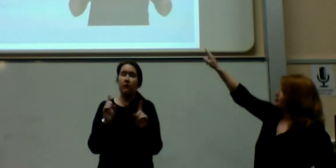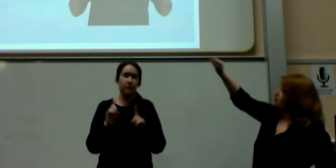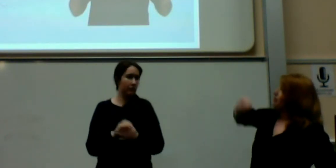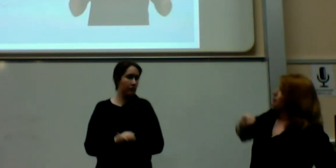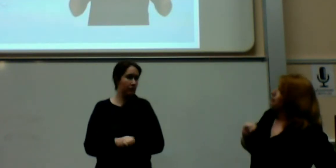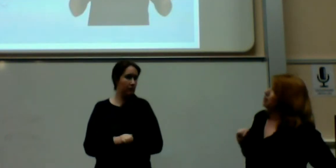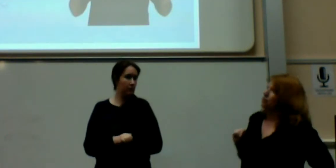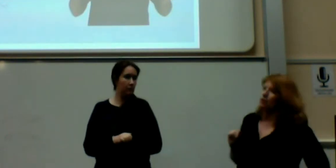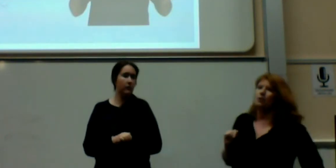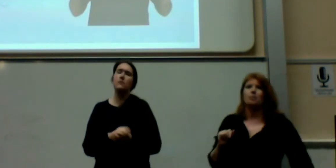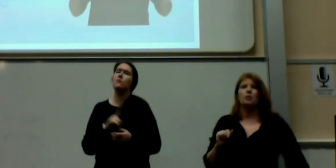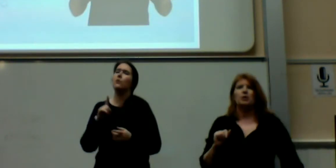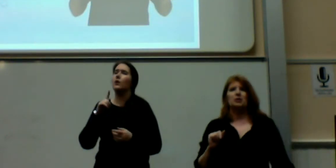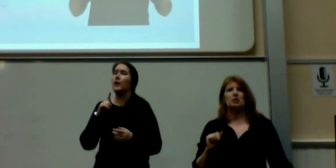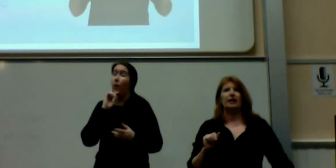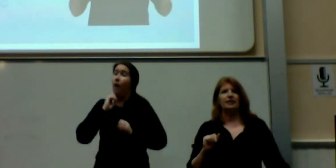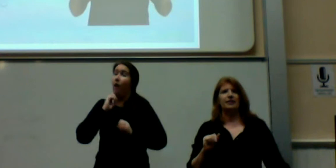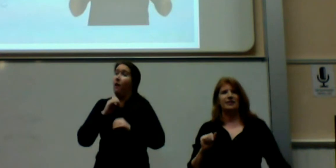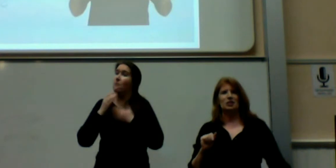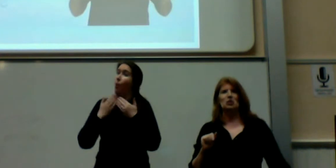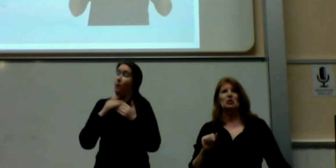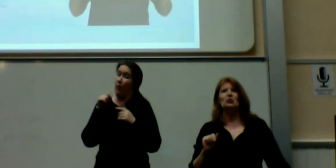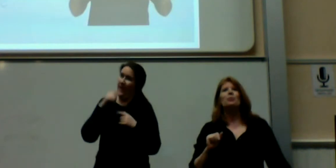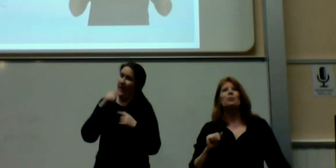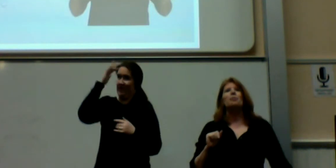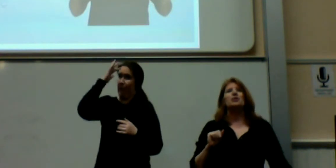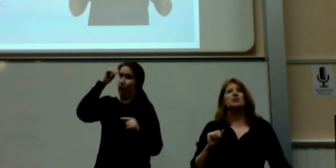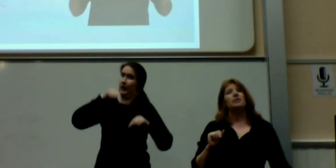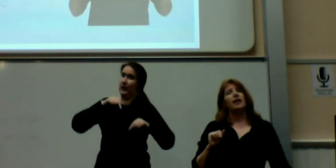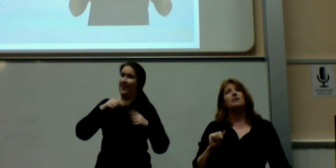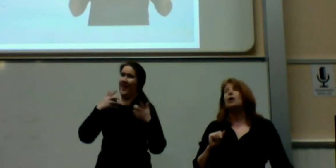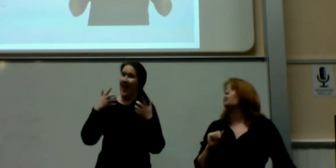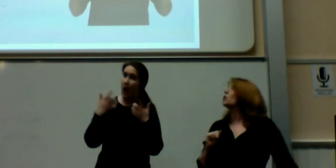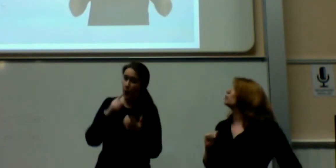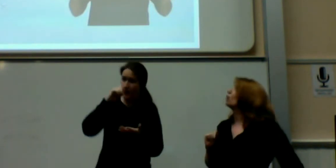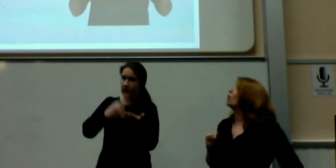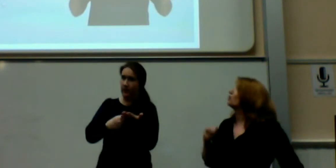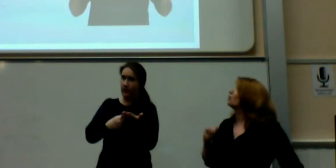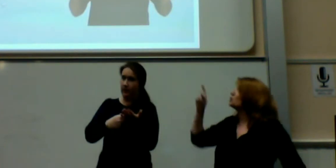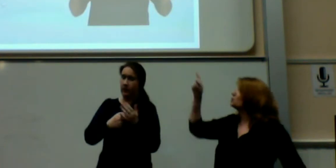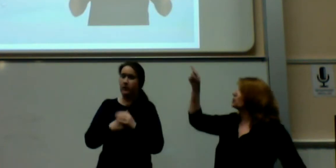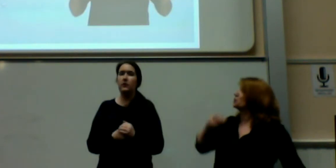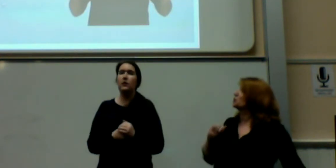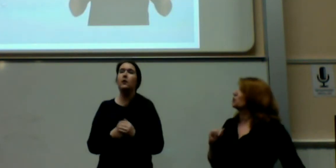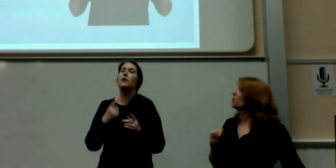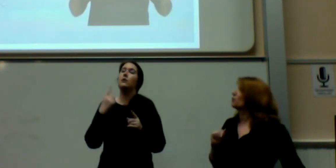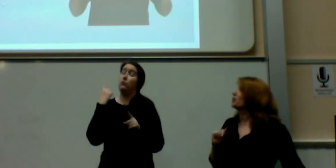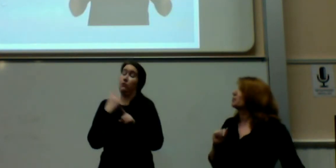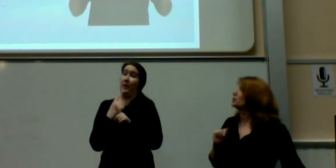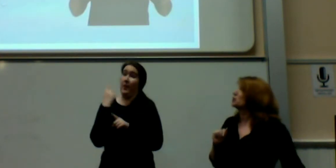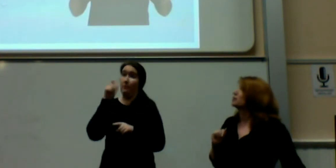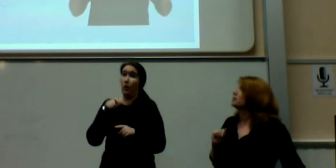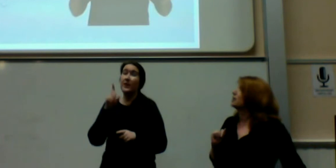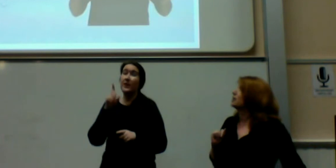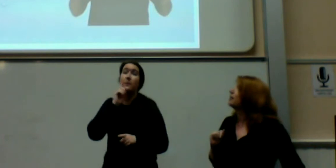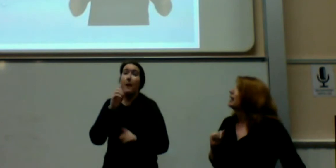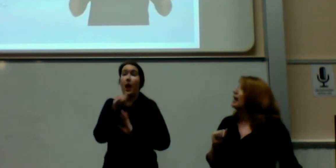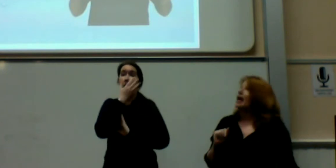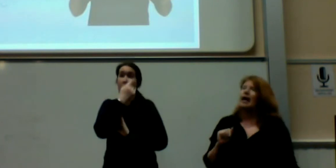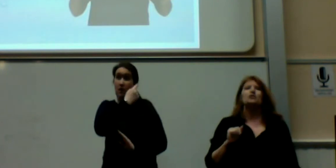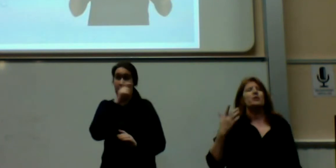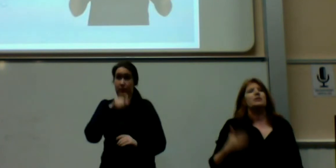in that theory, which I'm going to explain to you, but just as a heads up, we would call what this person is doing, what the female student